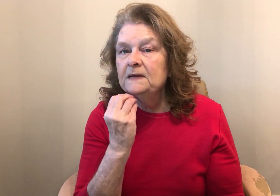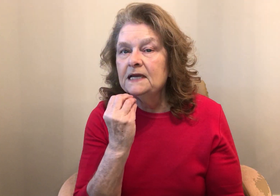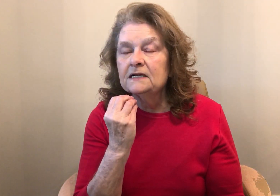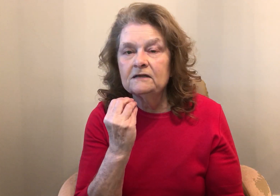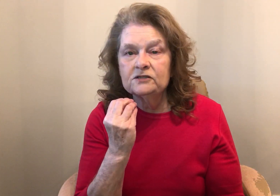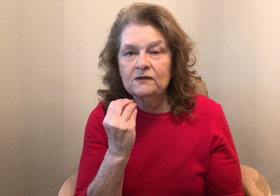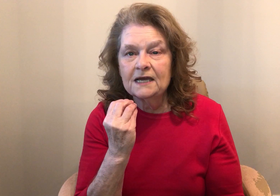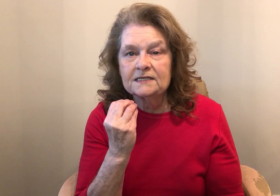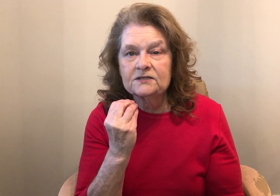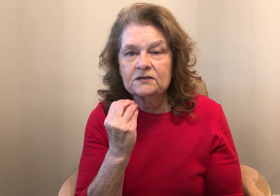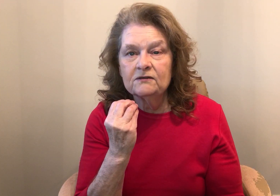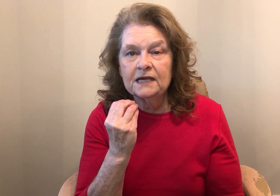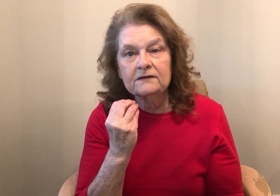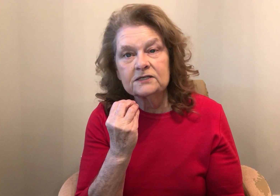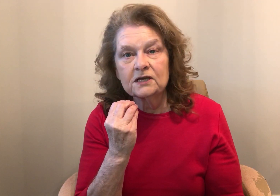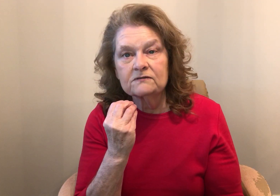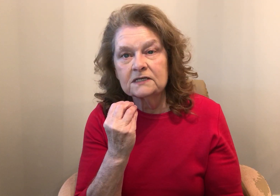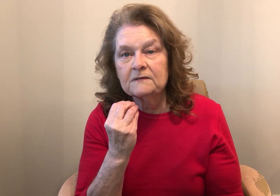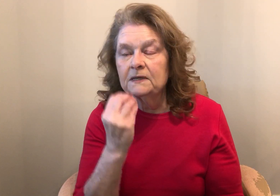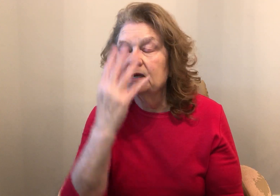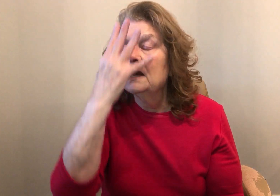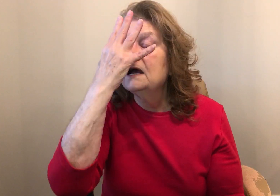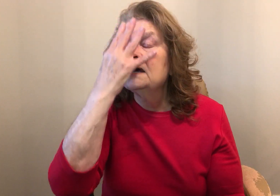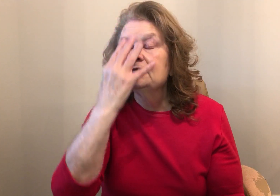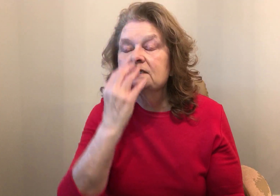and close your eyes as you go down to show sleeping